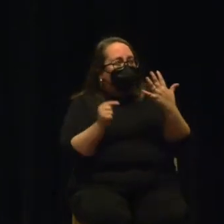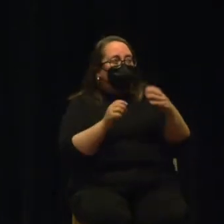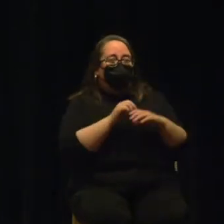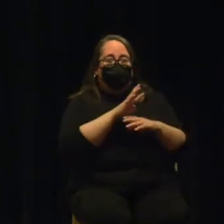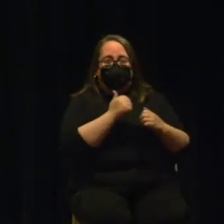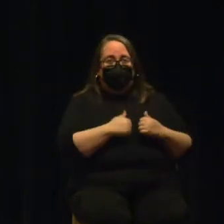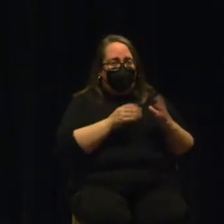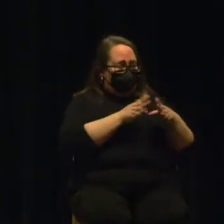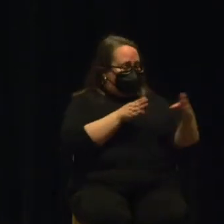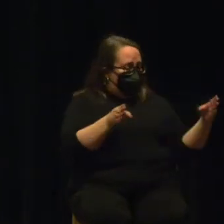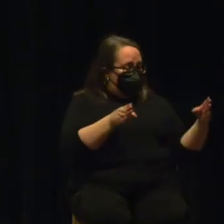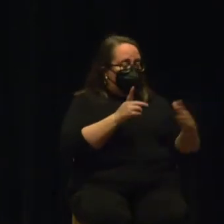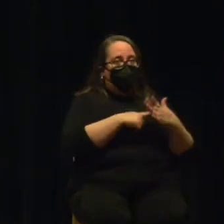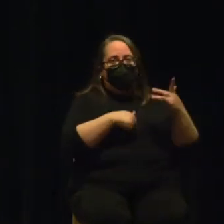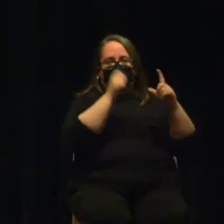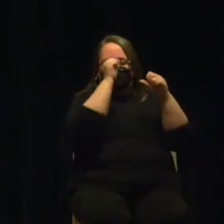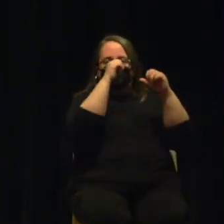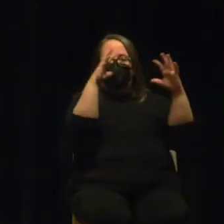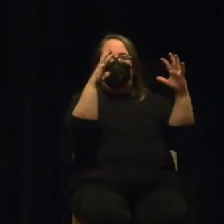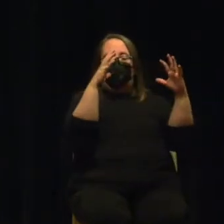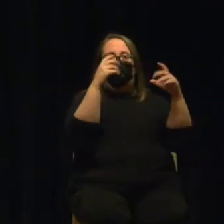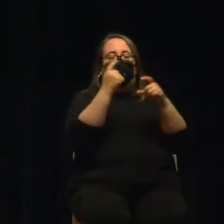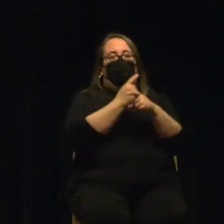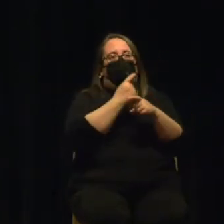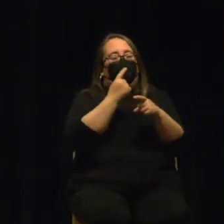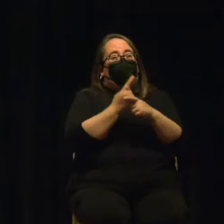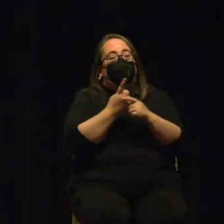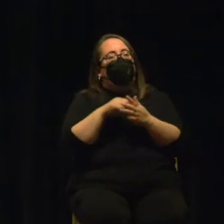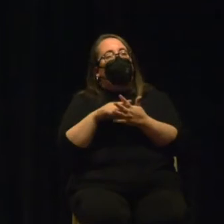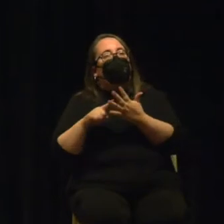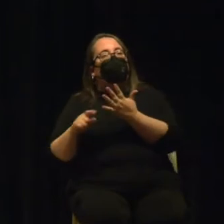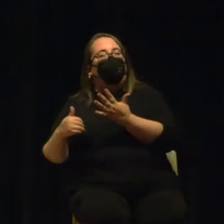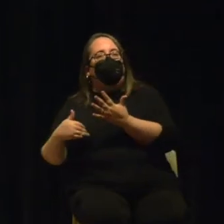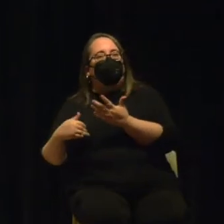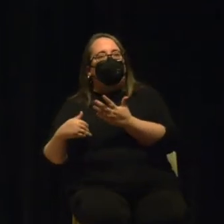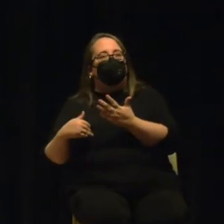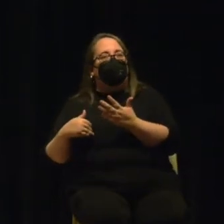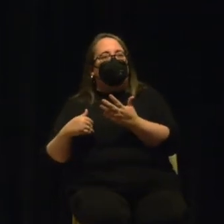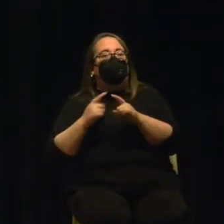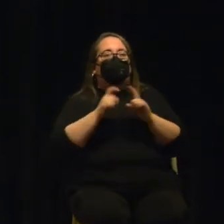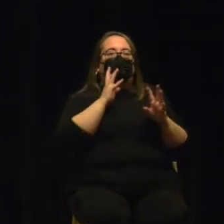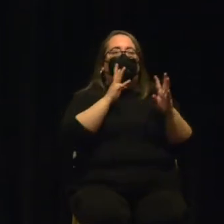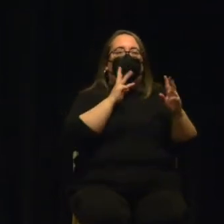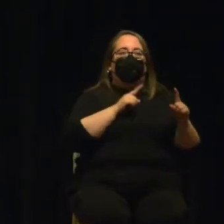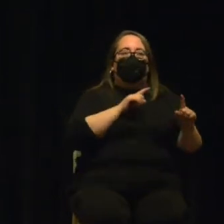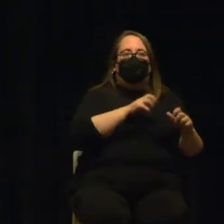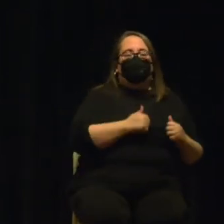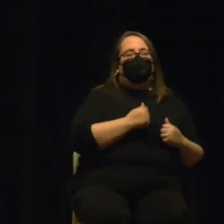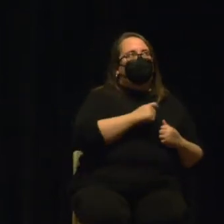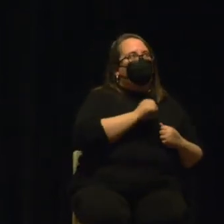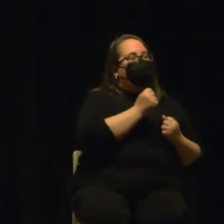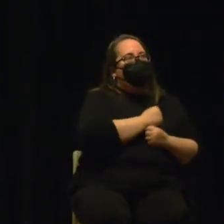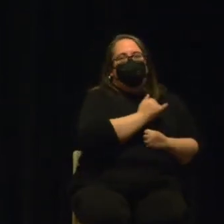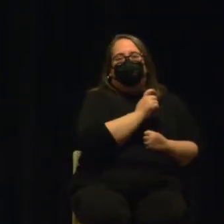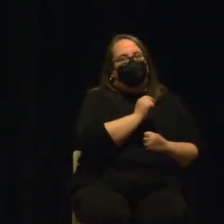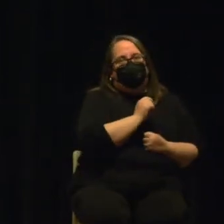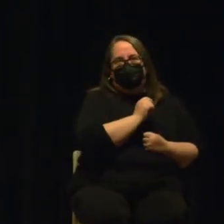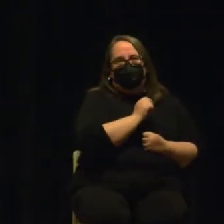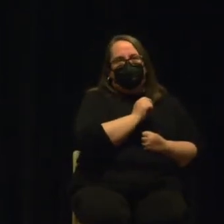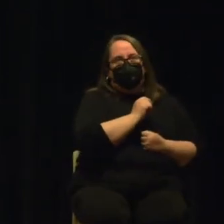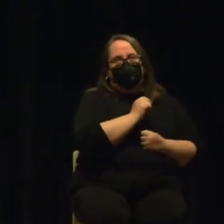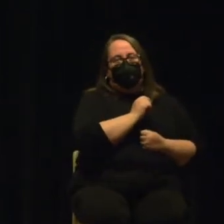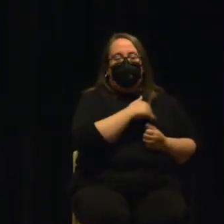life, what we imagine is just regular amenities, all of that came to be, and he loved it. He was so